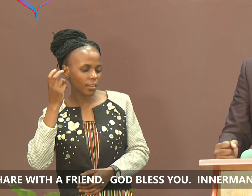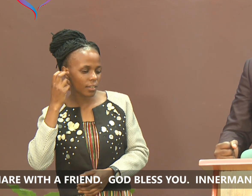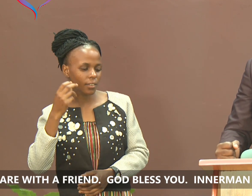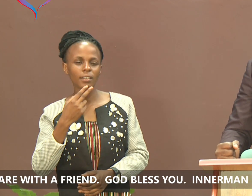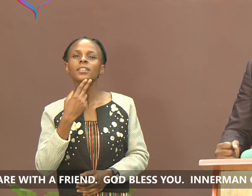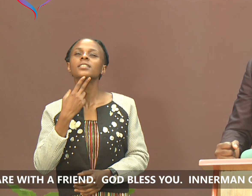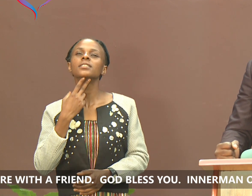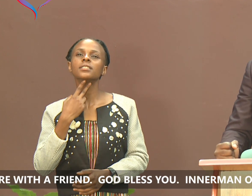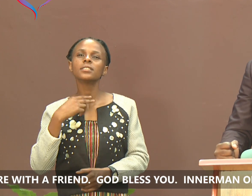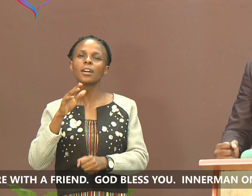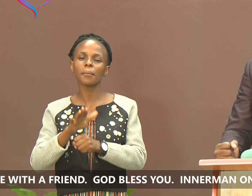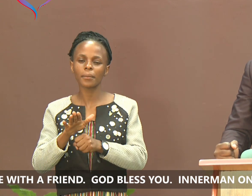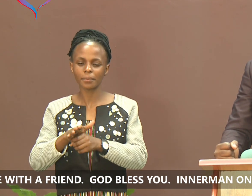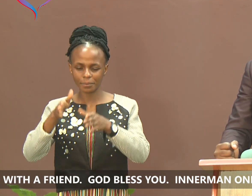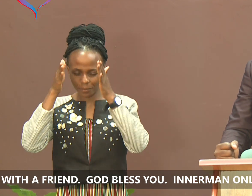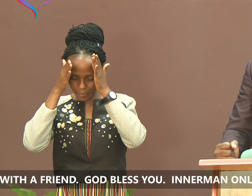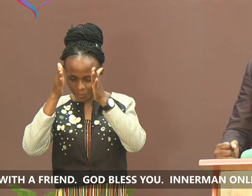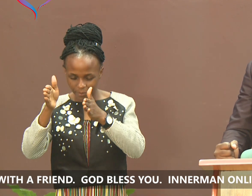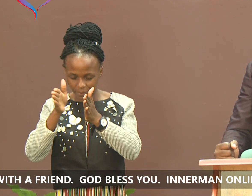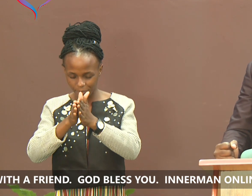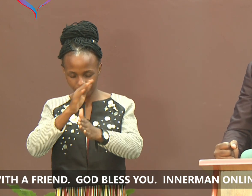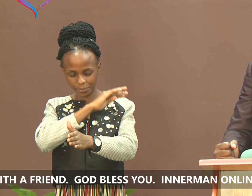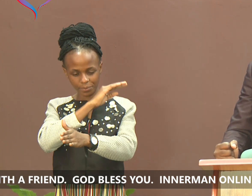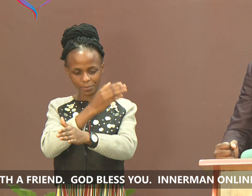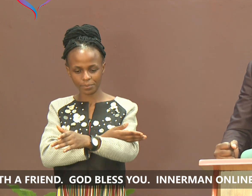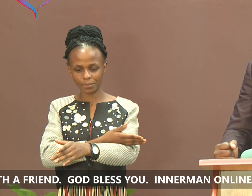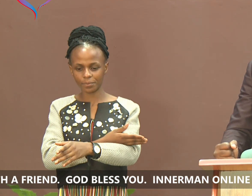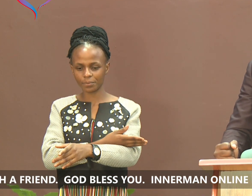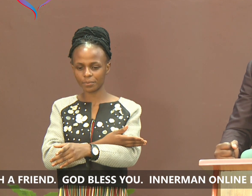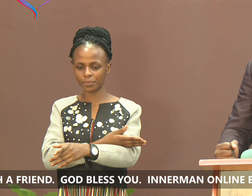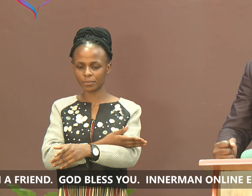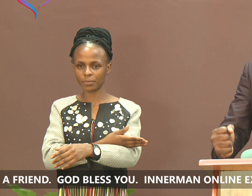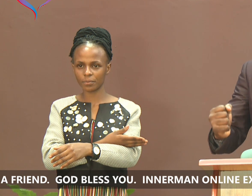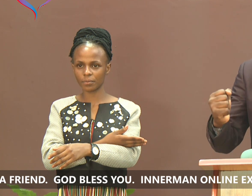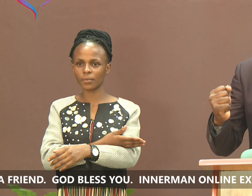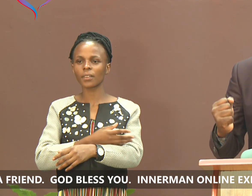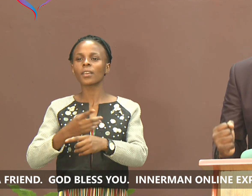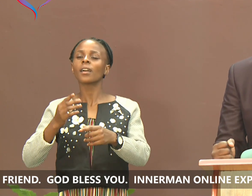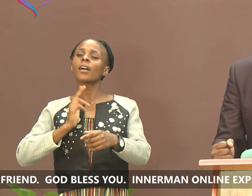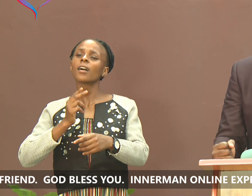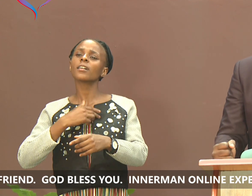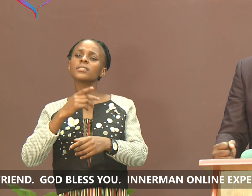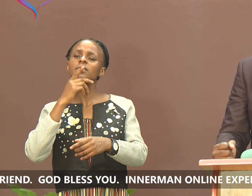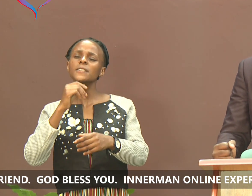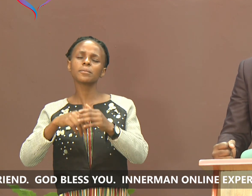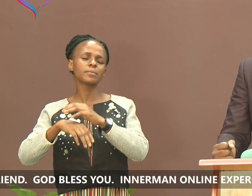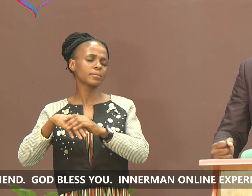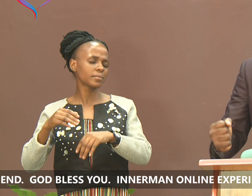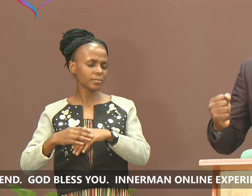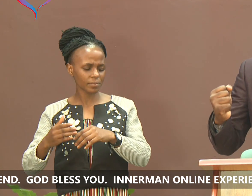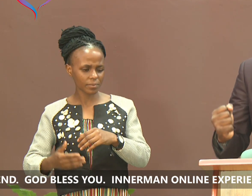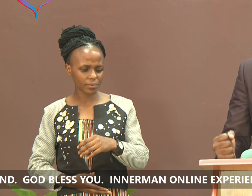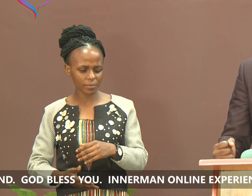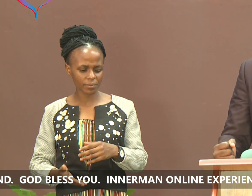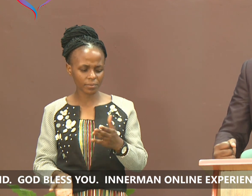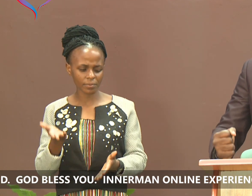energy. Okuwuliriza omuntu kyetaaga okufaayo ennyo era kitwala amaanyi mangi. Which we don't have. Maybe